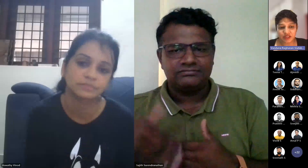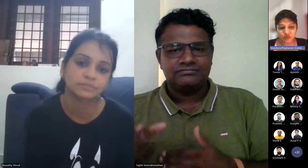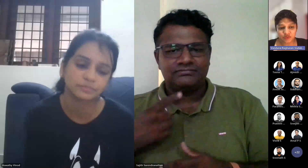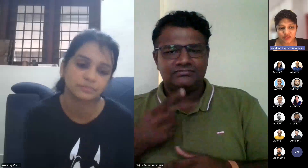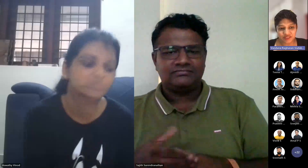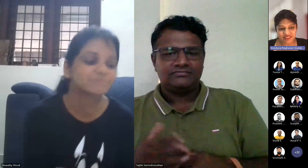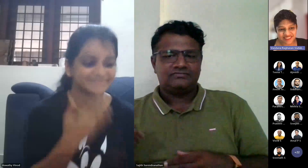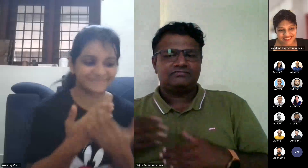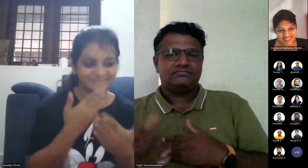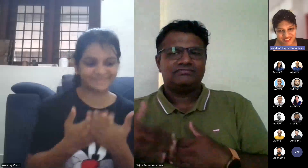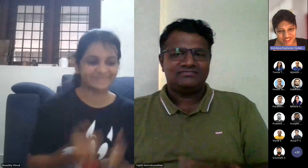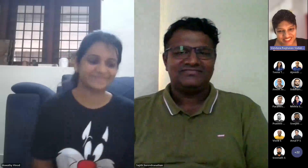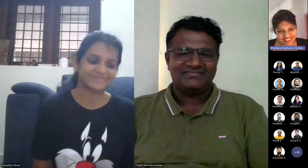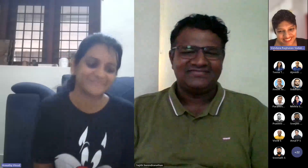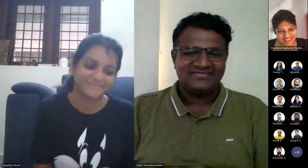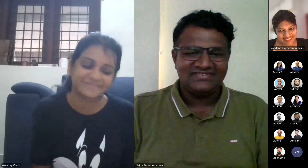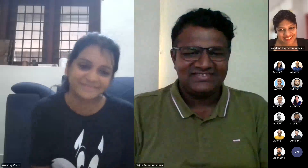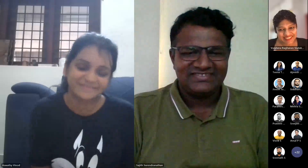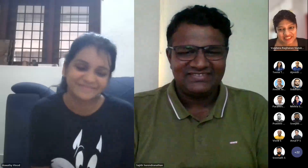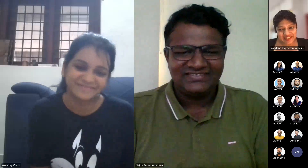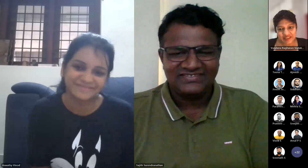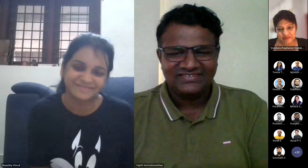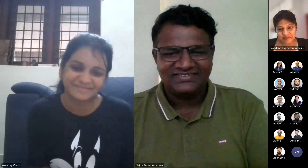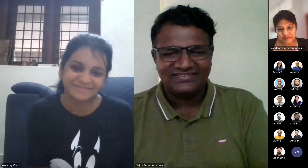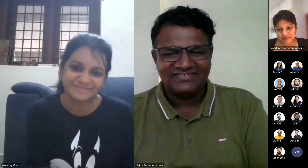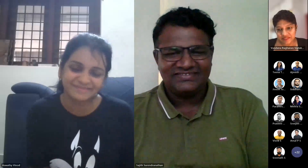Thank you, Sajid. Thank you.